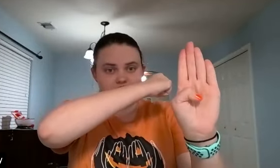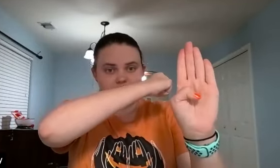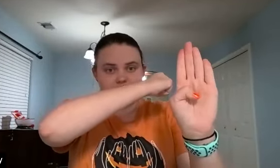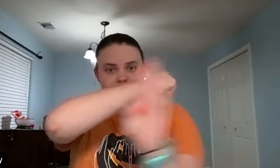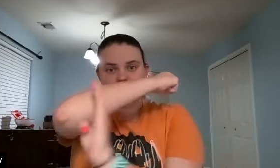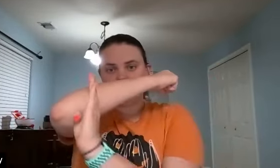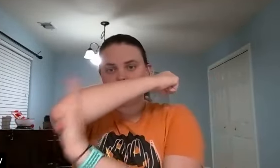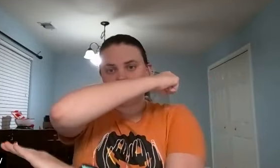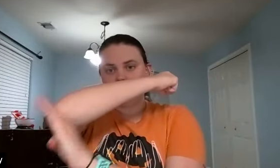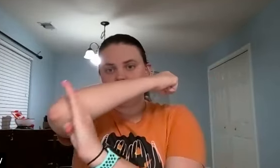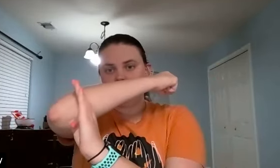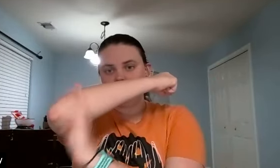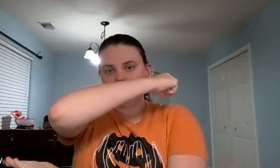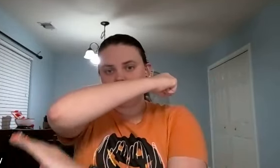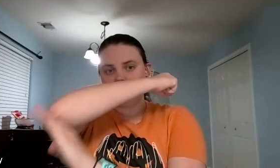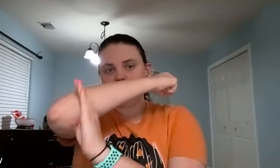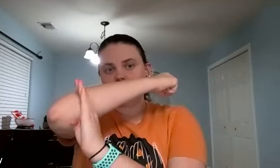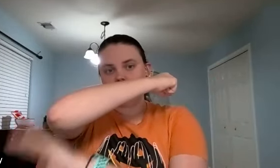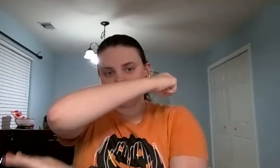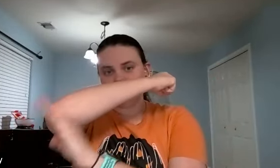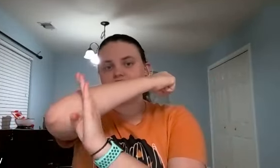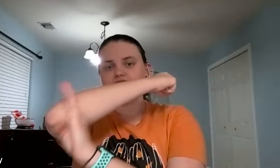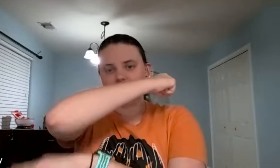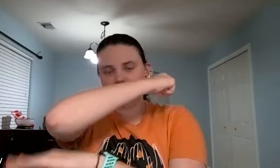shape, and you're going to go fall, fall, fall.